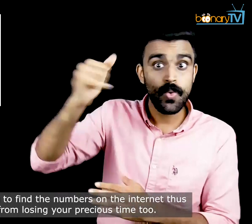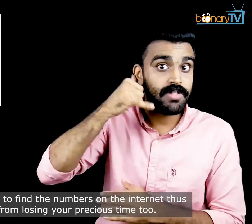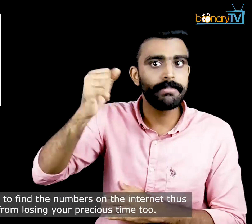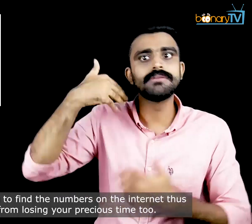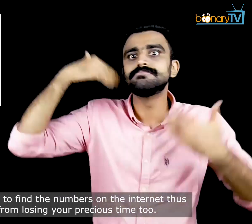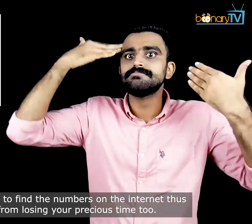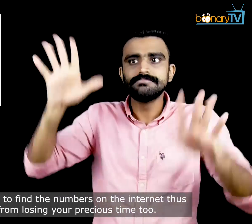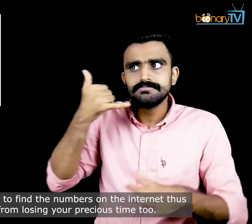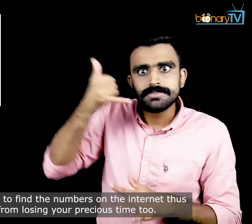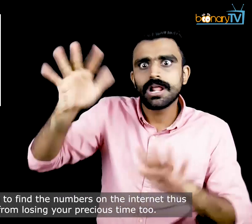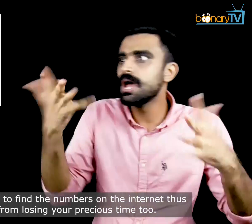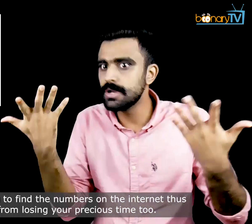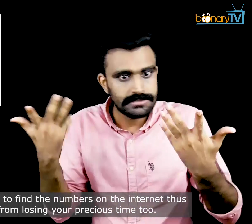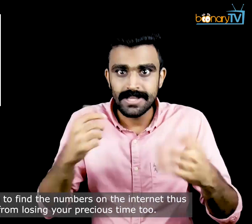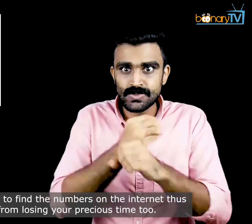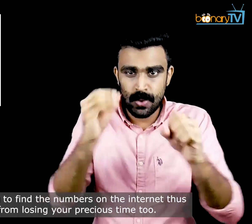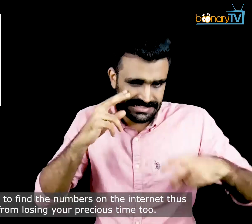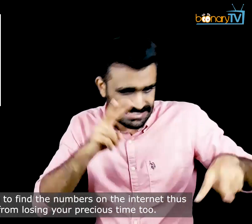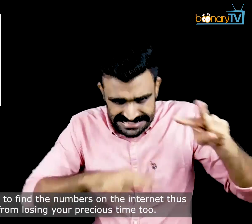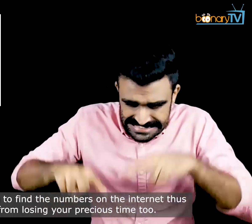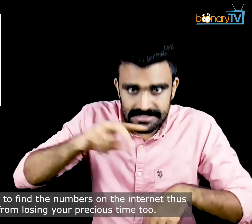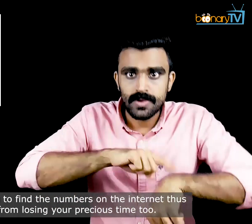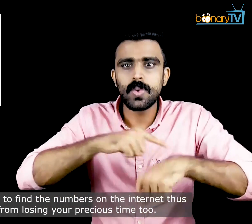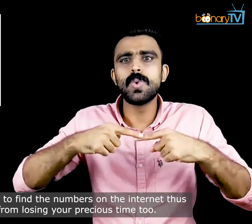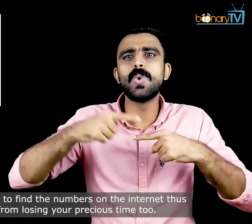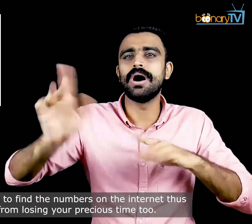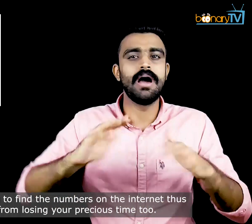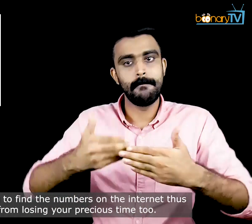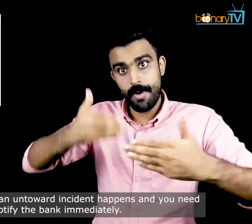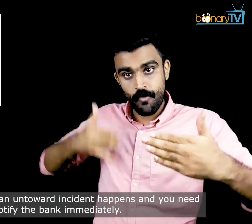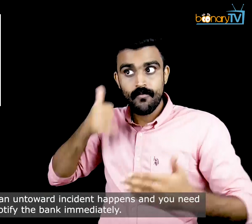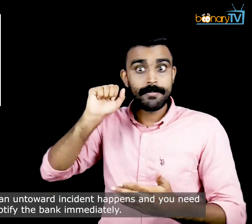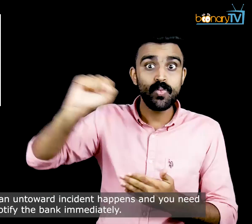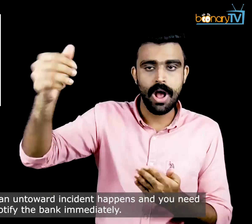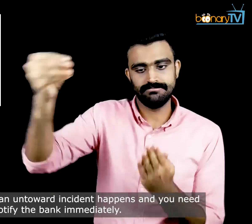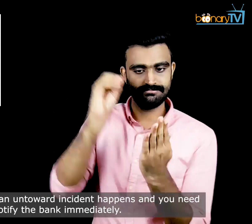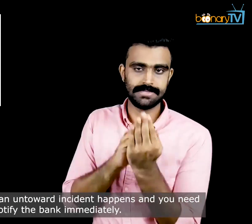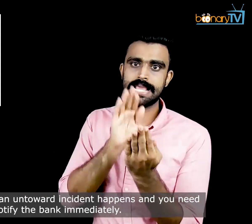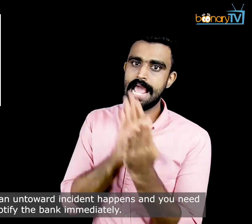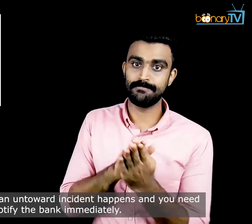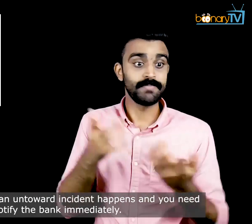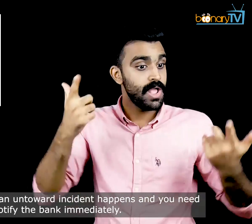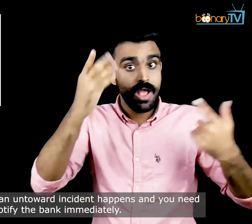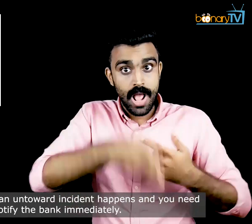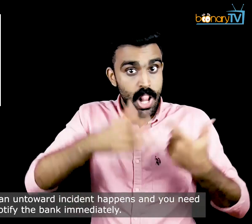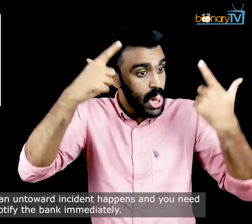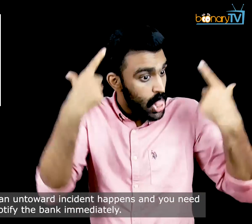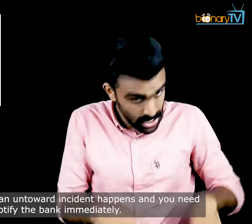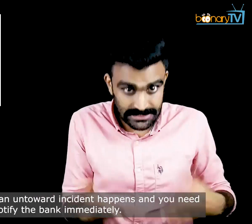internet, thus saving you from losing your precious time too. It'll be convenient if an untoward incident happens and you need to notify